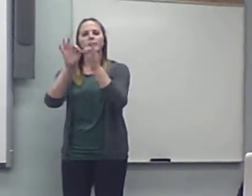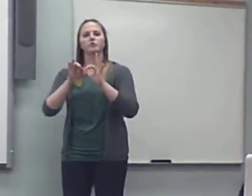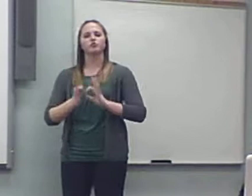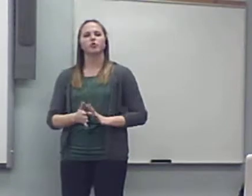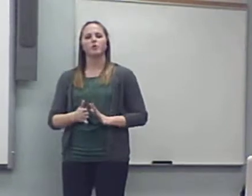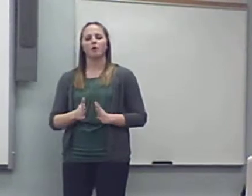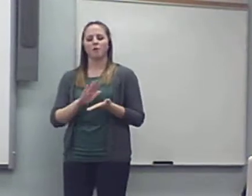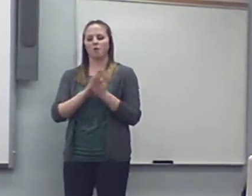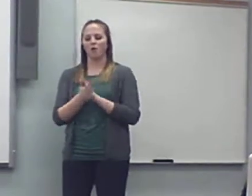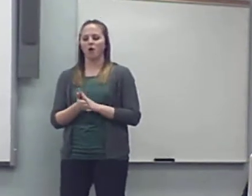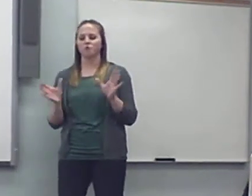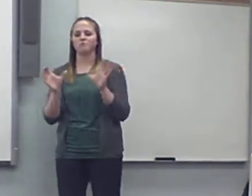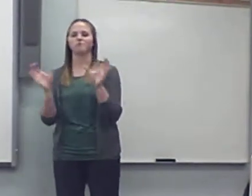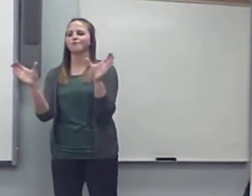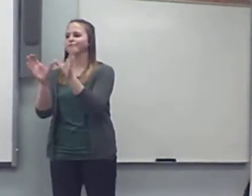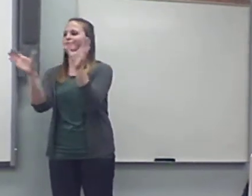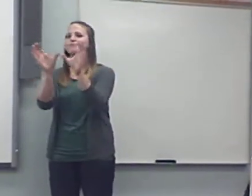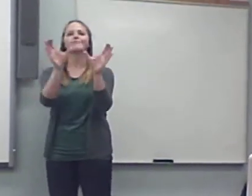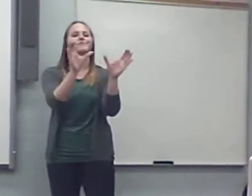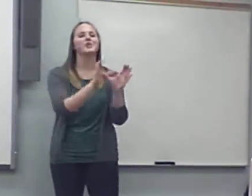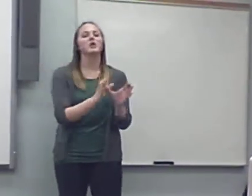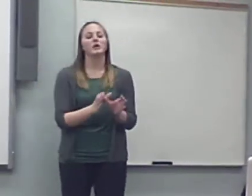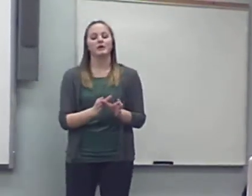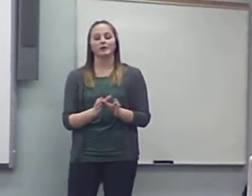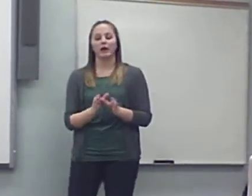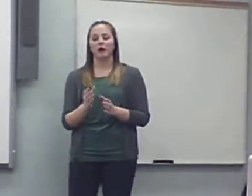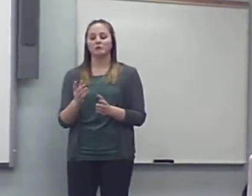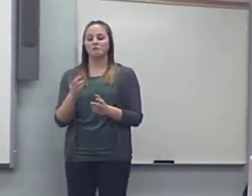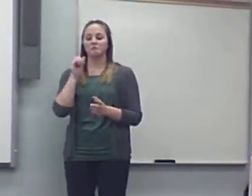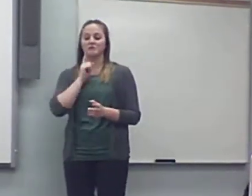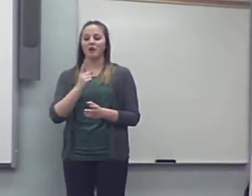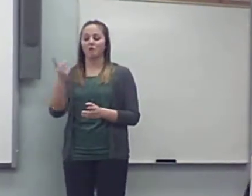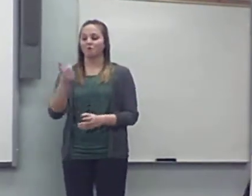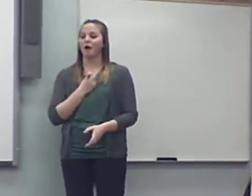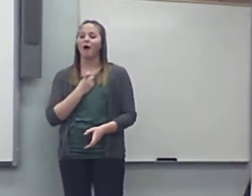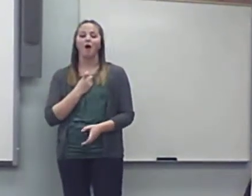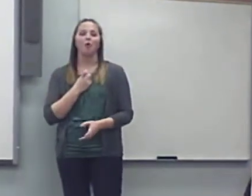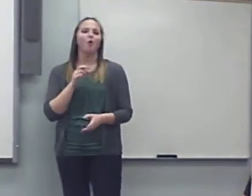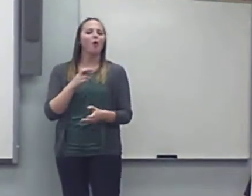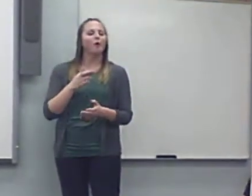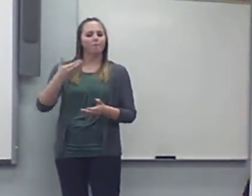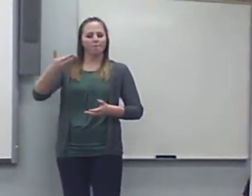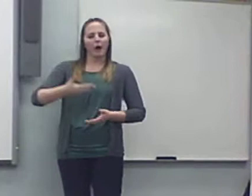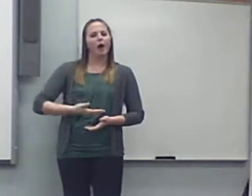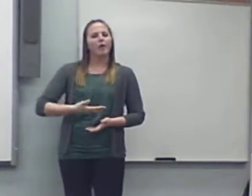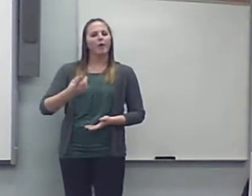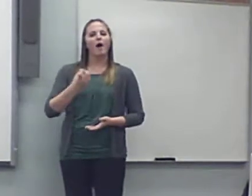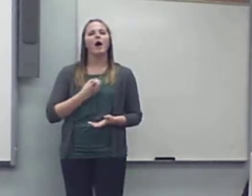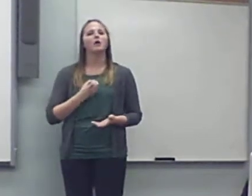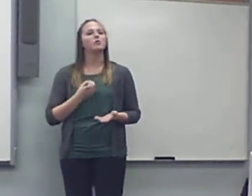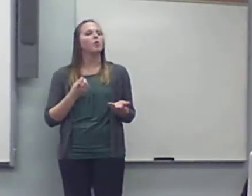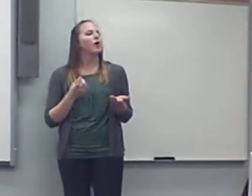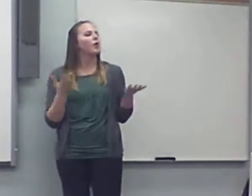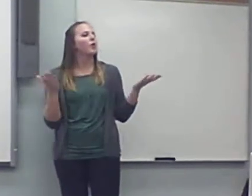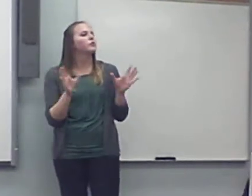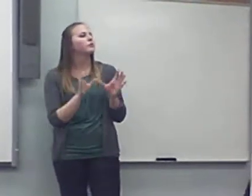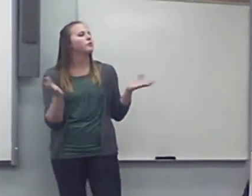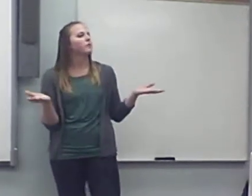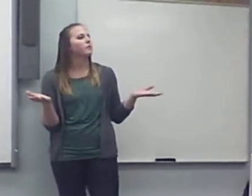now people are saying, what are your credentials? That's even more prevalent now that we have licensure, which is really important. But